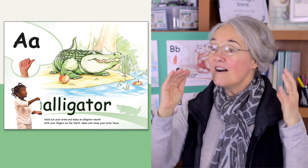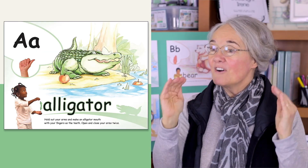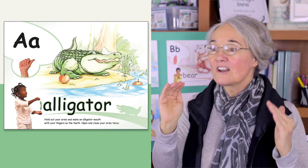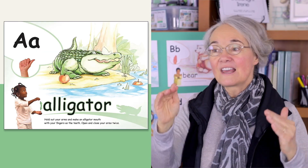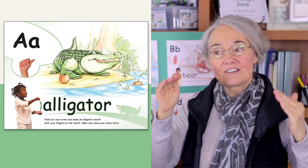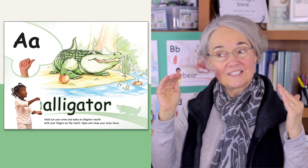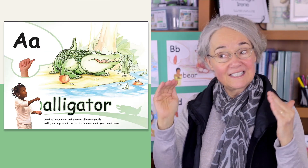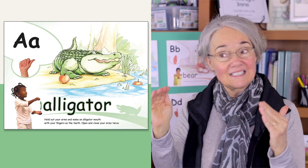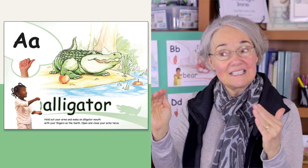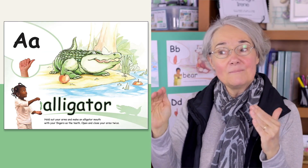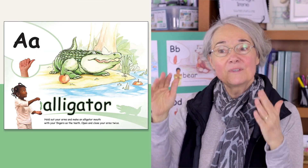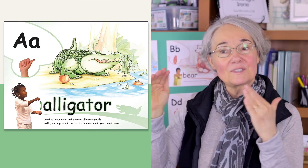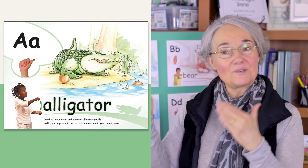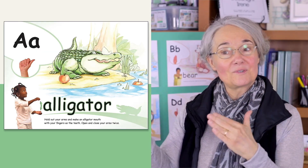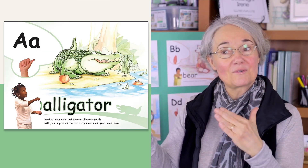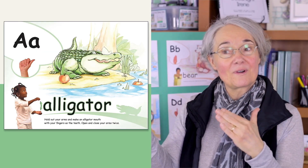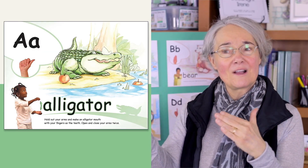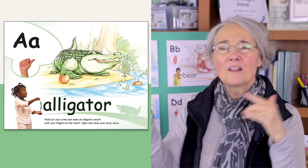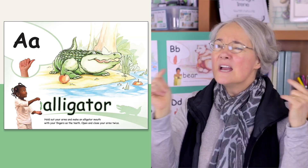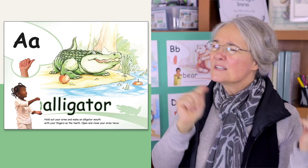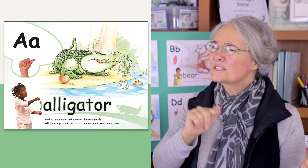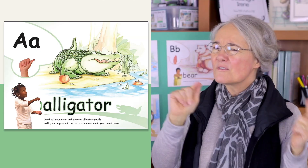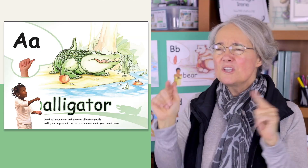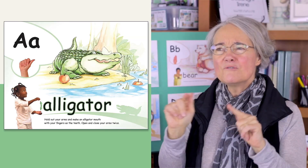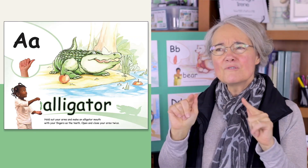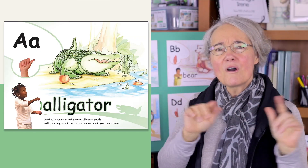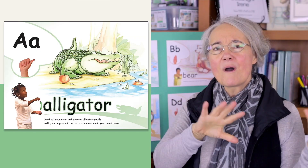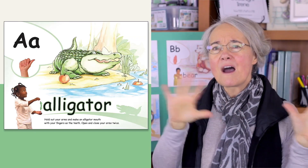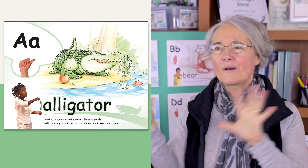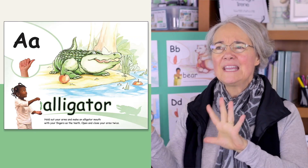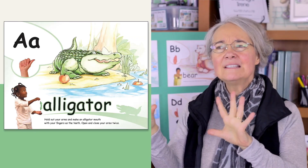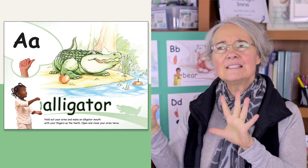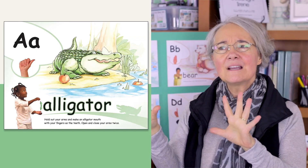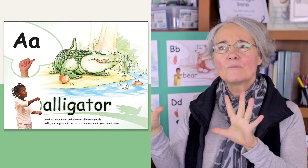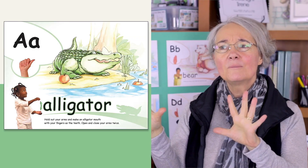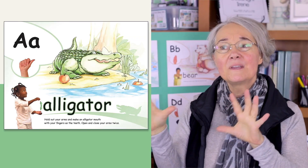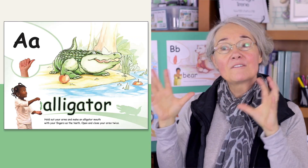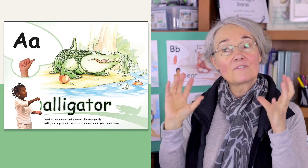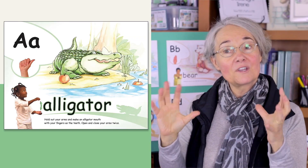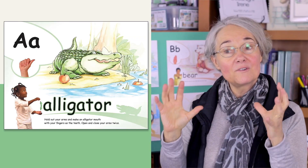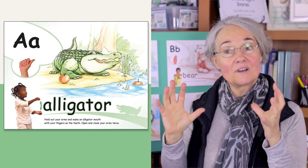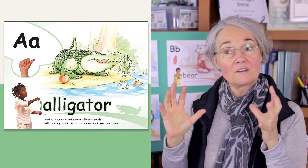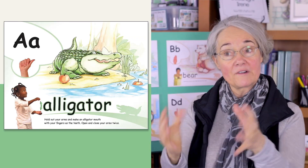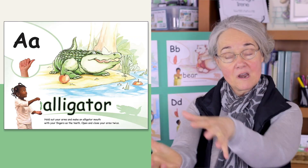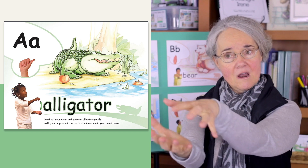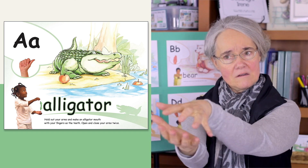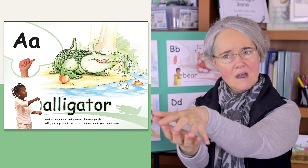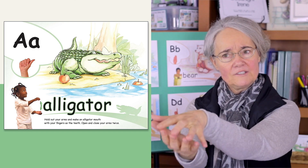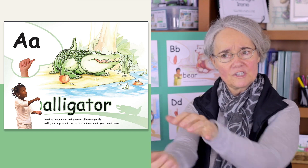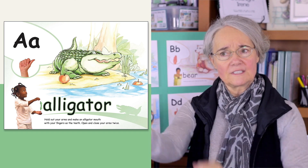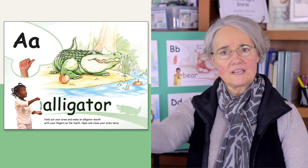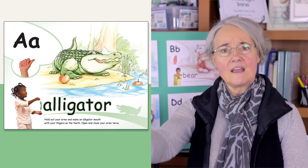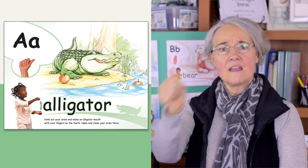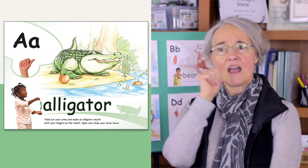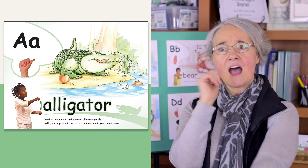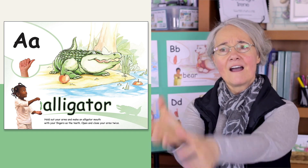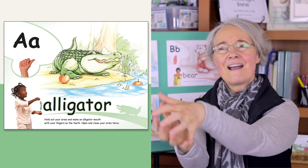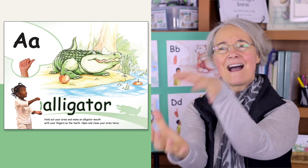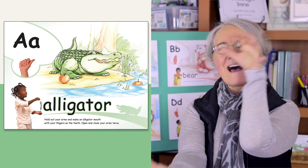section of our letters and symbols tutorial so you know how easy it will be for you to learn not